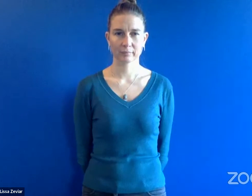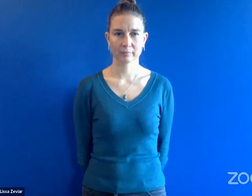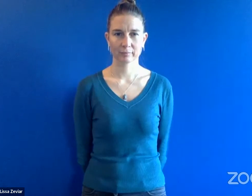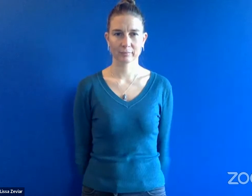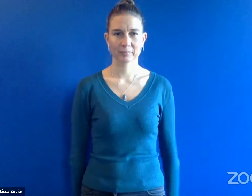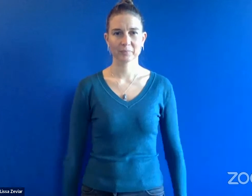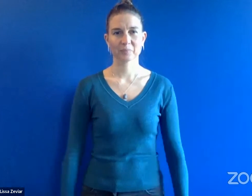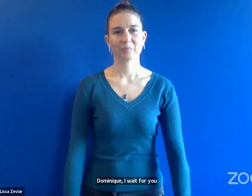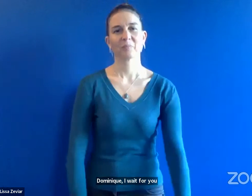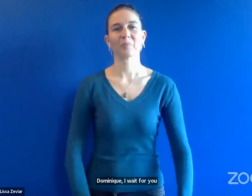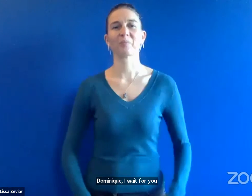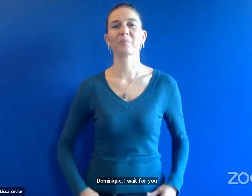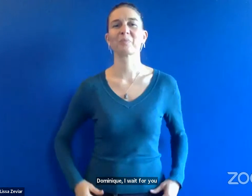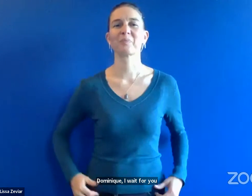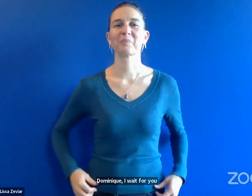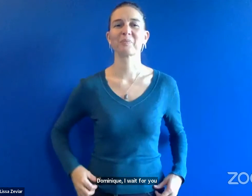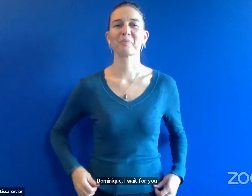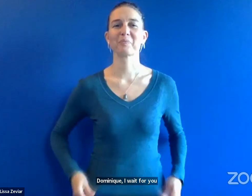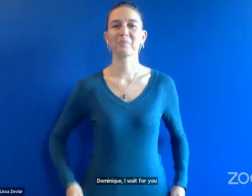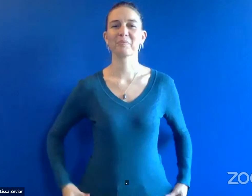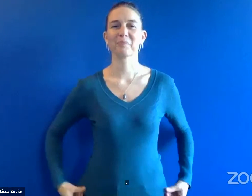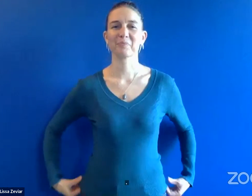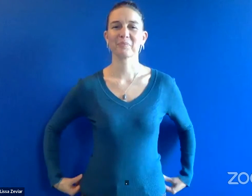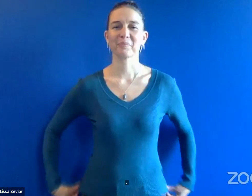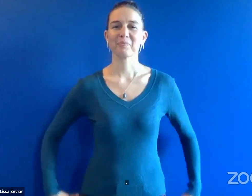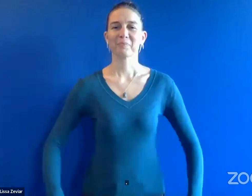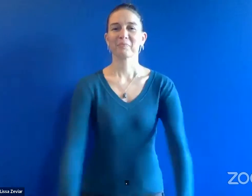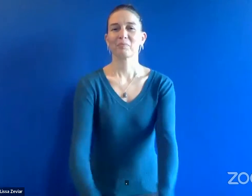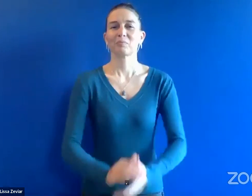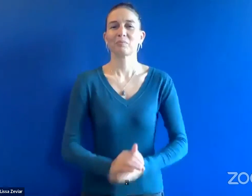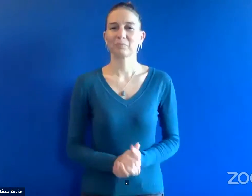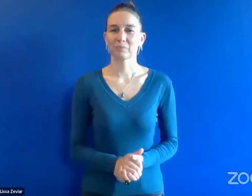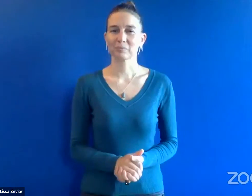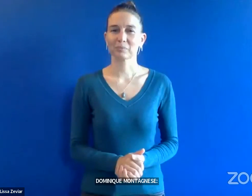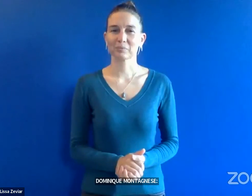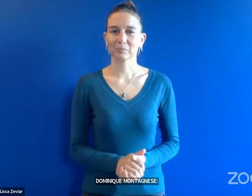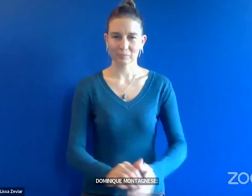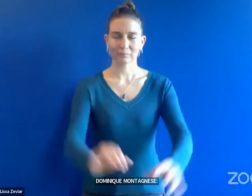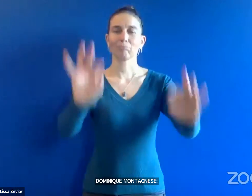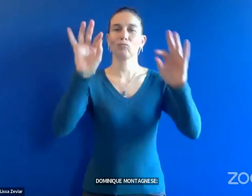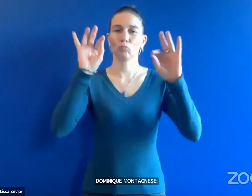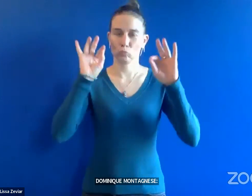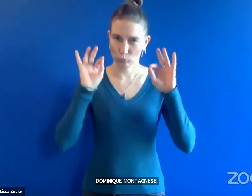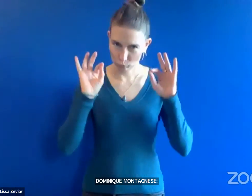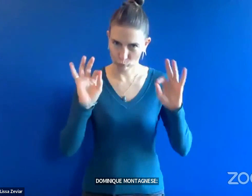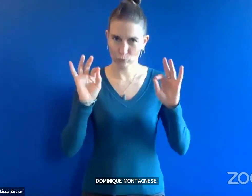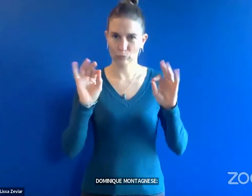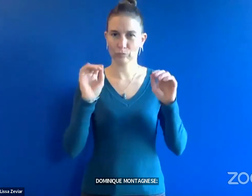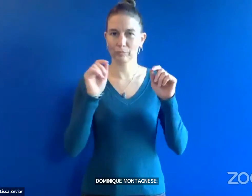it's that slowing polls are down. slowing. I will stop it now and share the results.